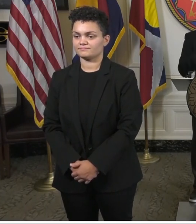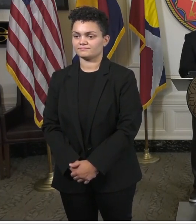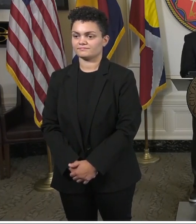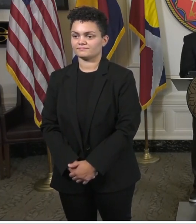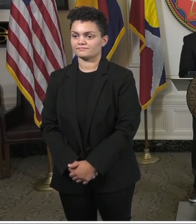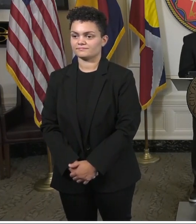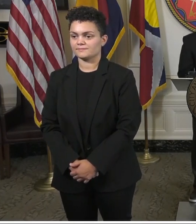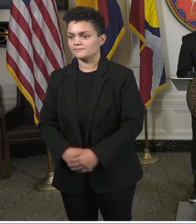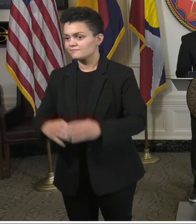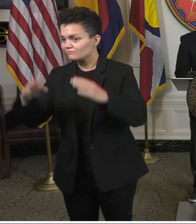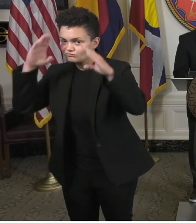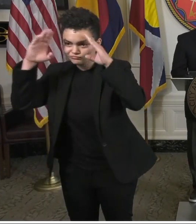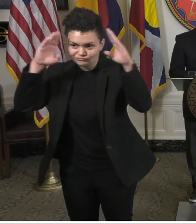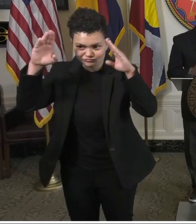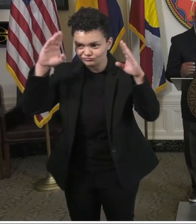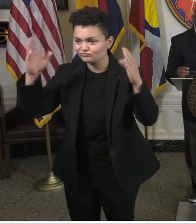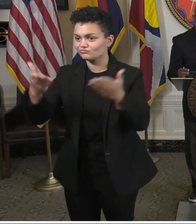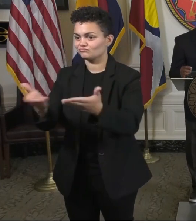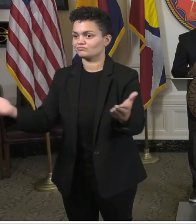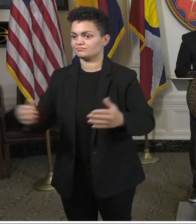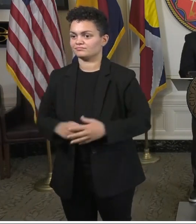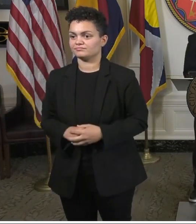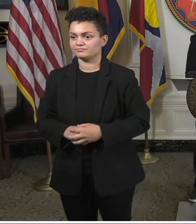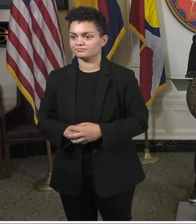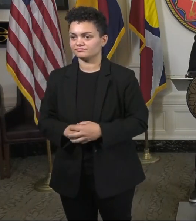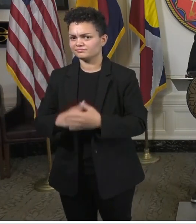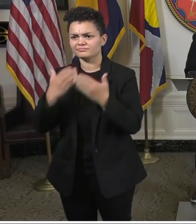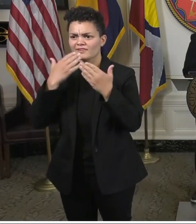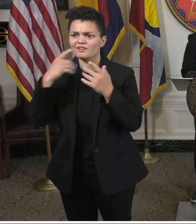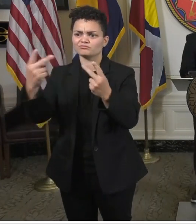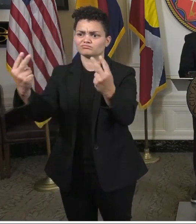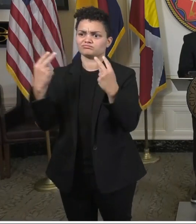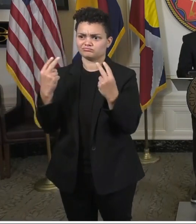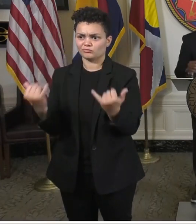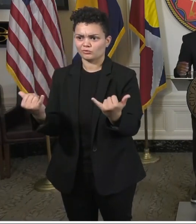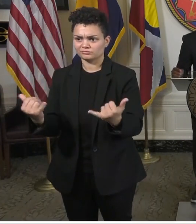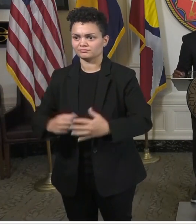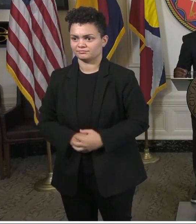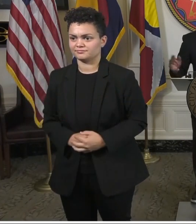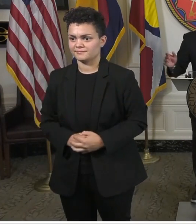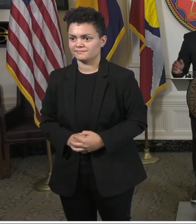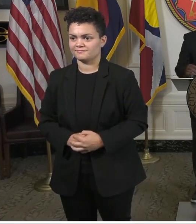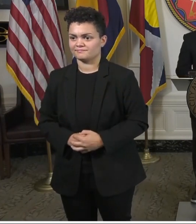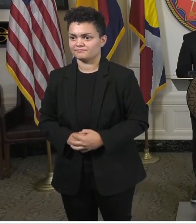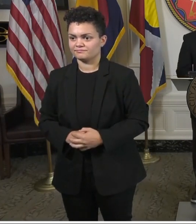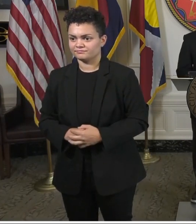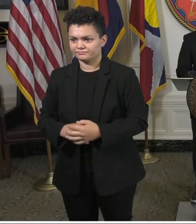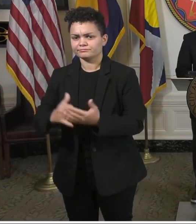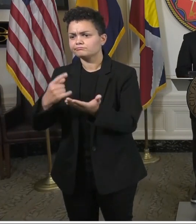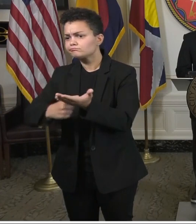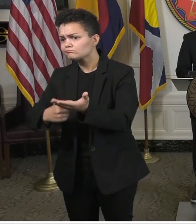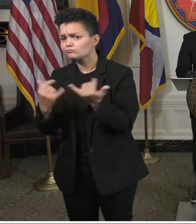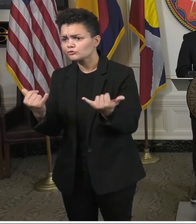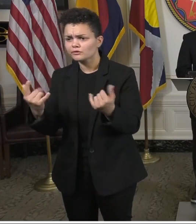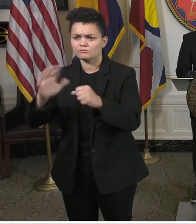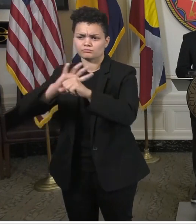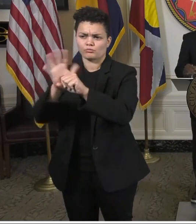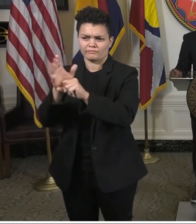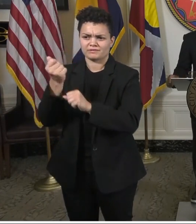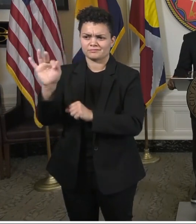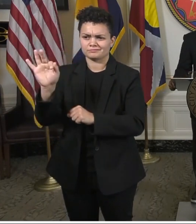Good afternoon, and thank you for joining us. With me today for this COVID-19 update are two of the smartest people I know, Bob